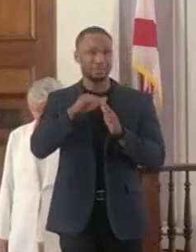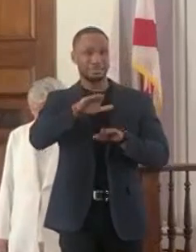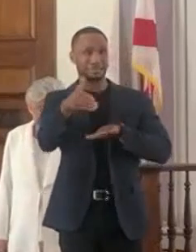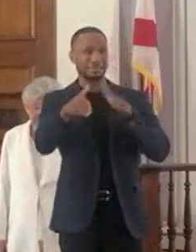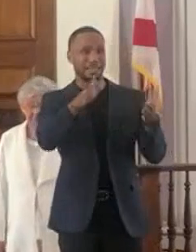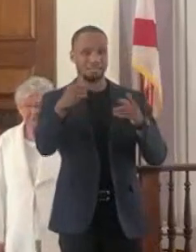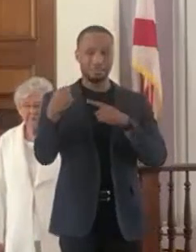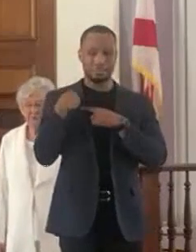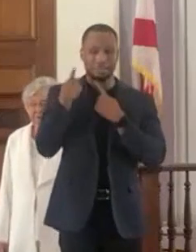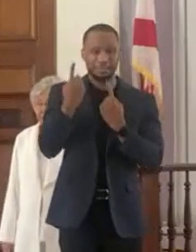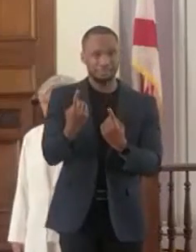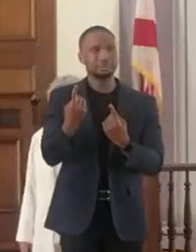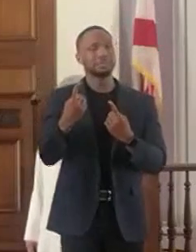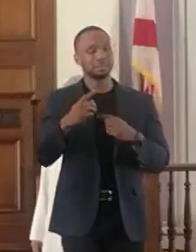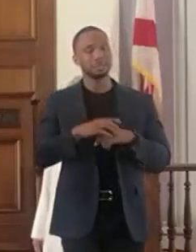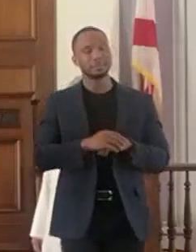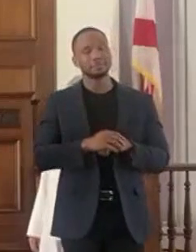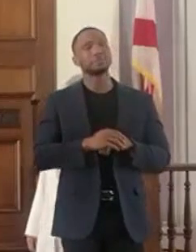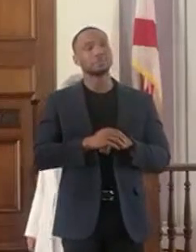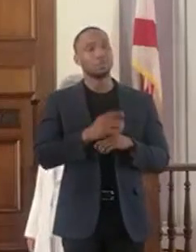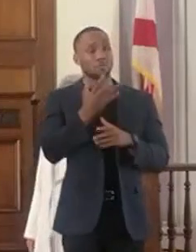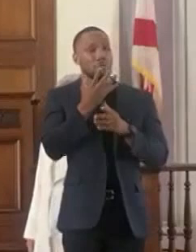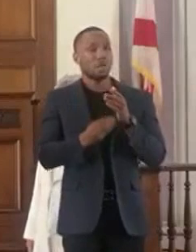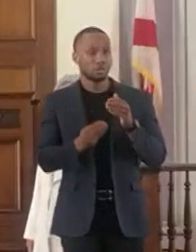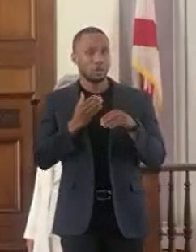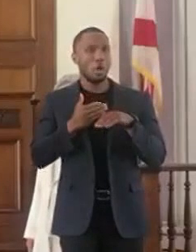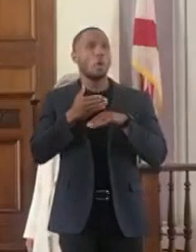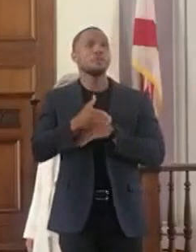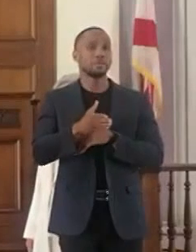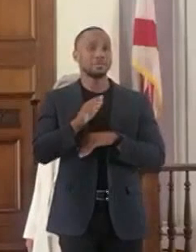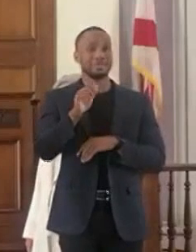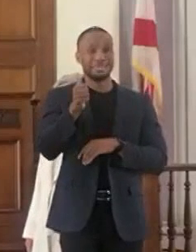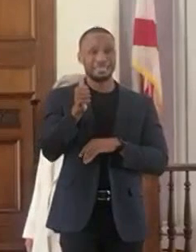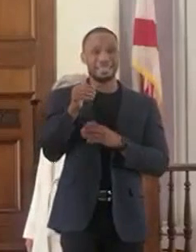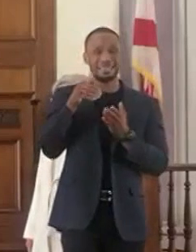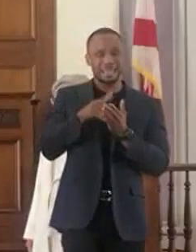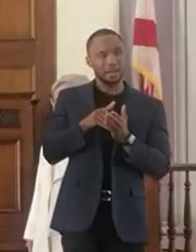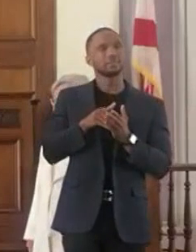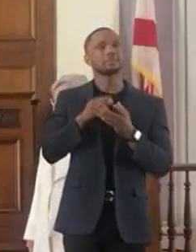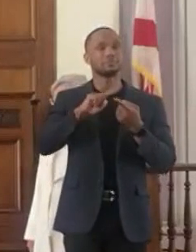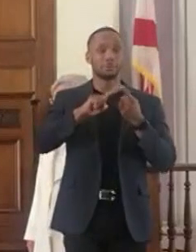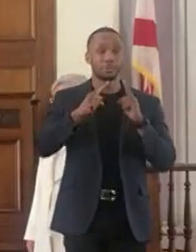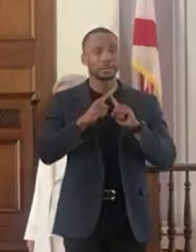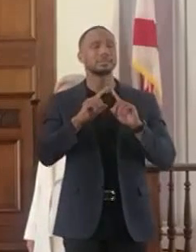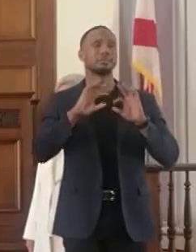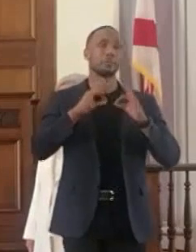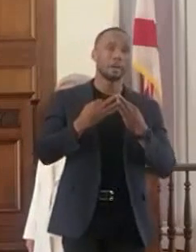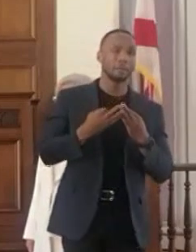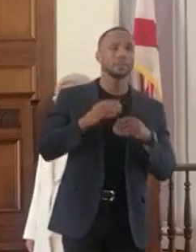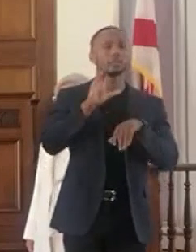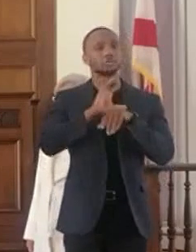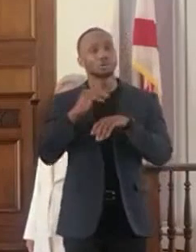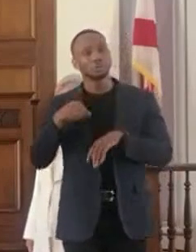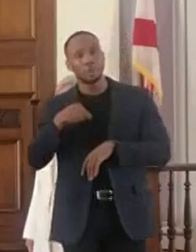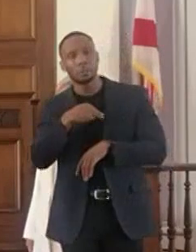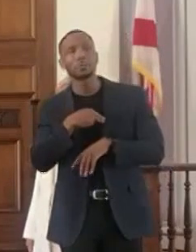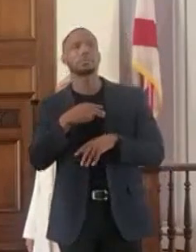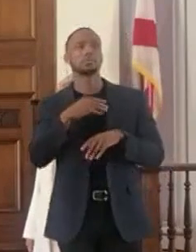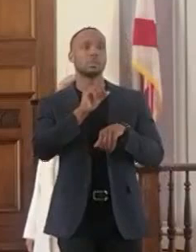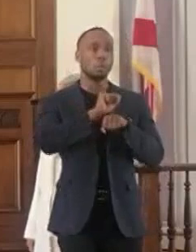has begun. We have lost more than 10,000 of our friends and family and church members and work